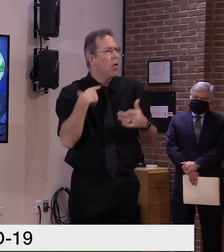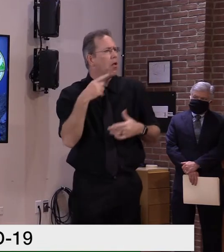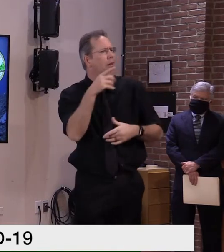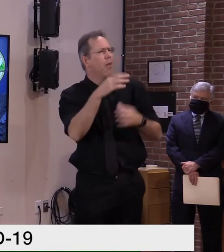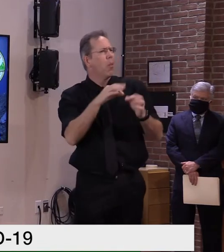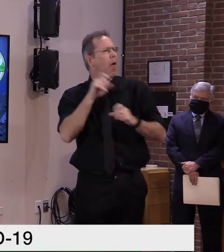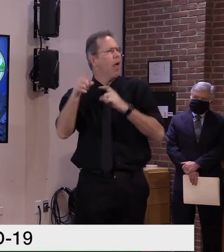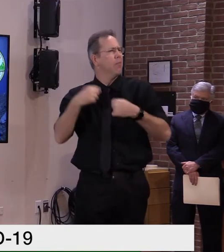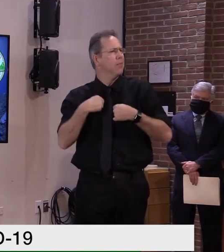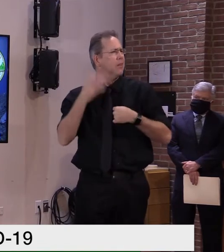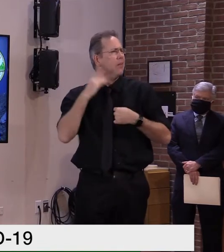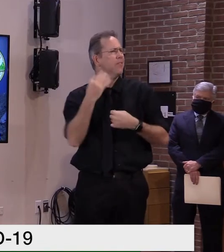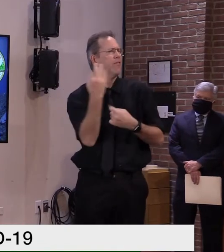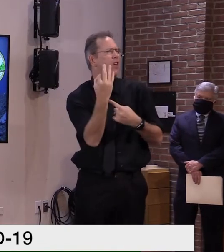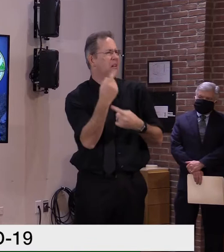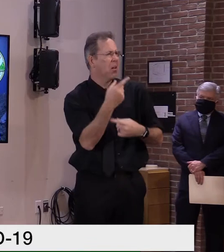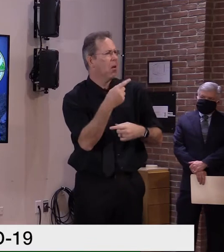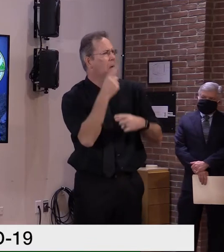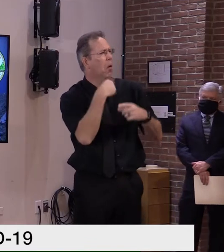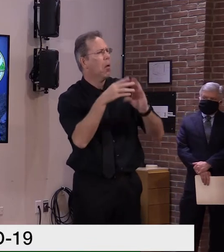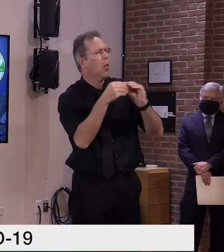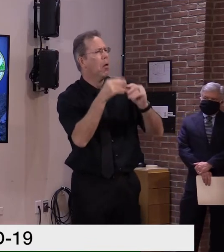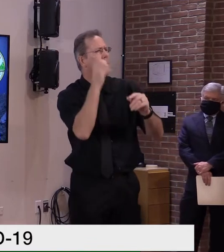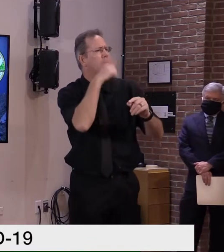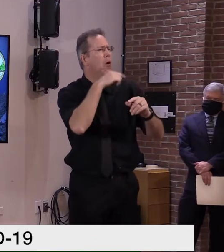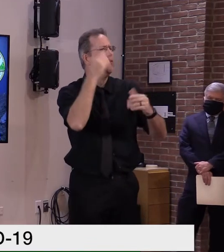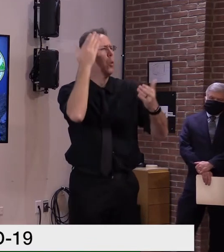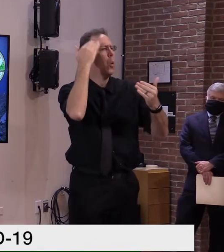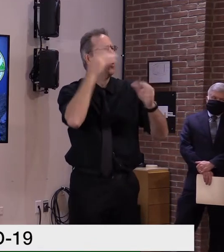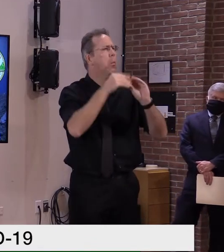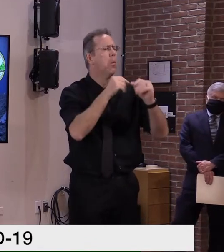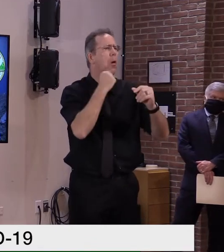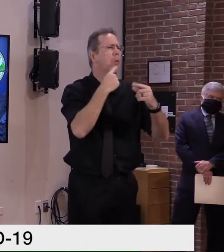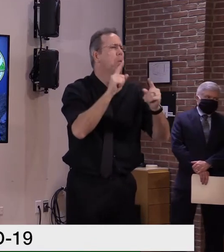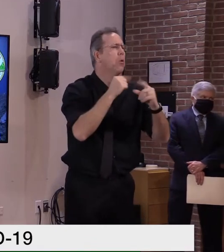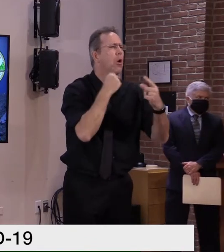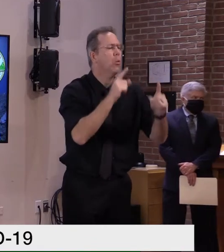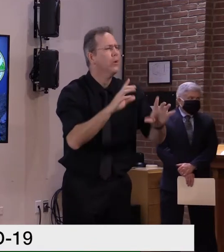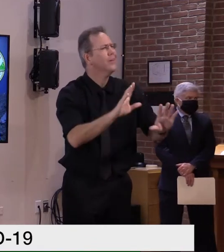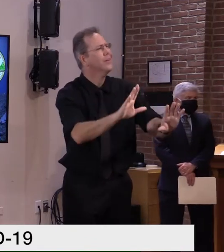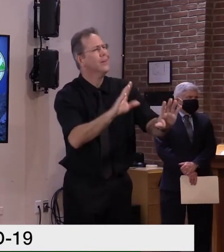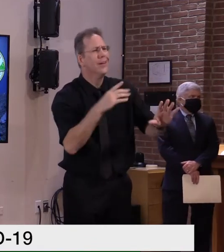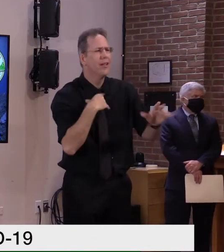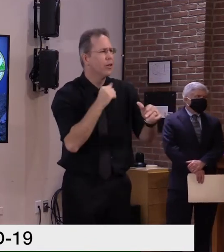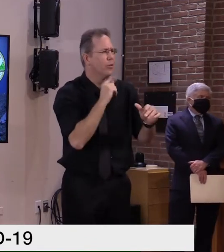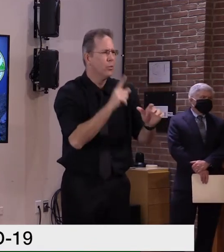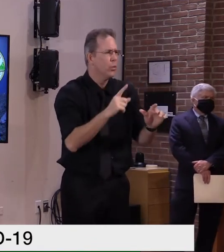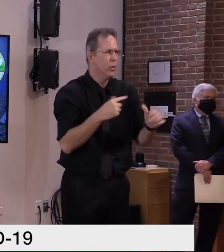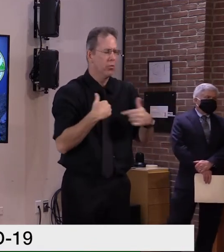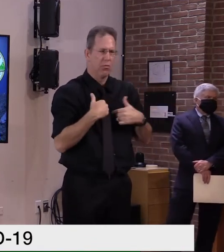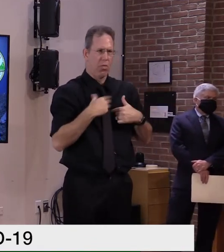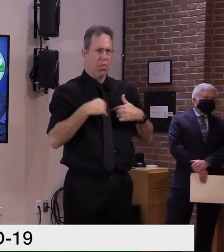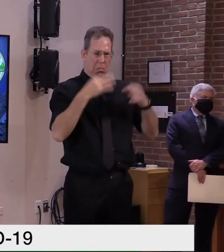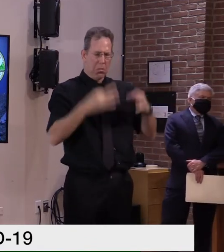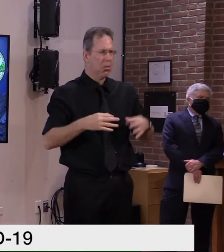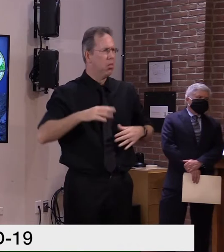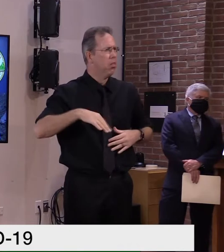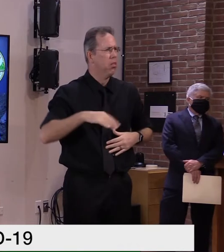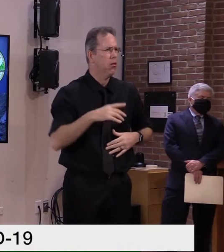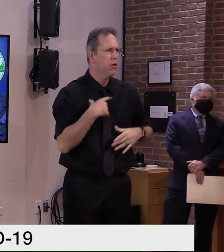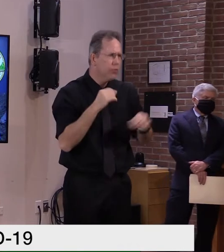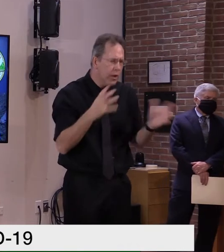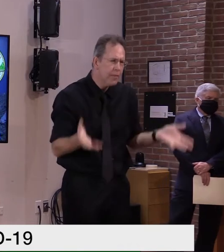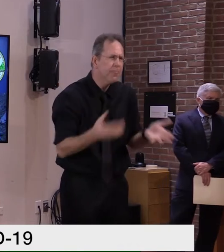months ahead, and we're not out of the woods yet. But we are at a point where we can see that light